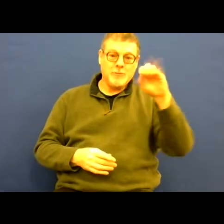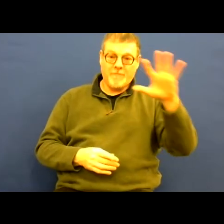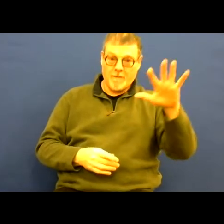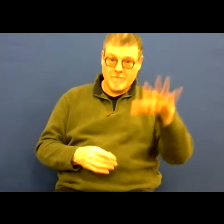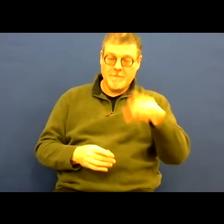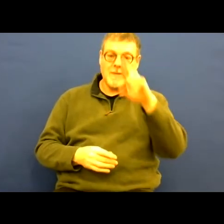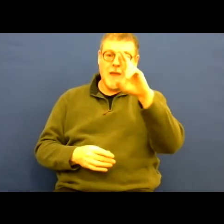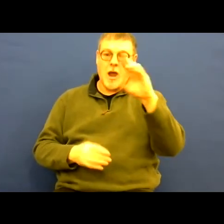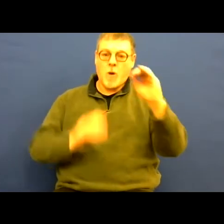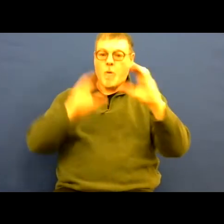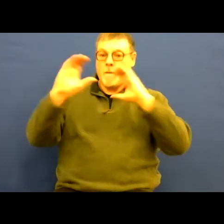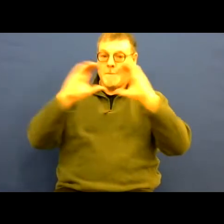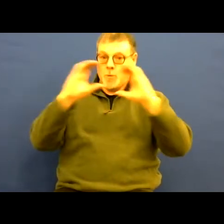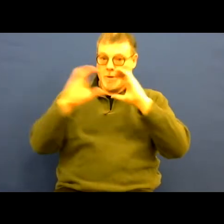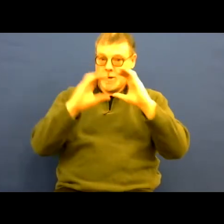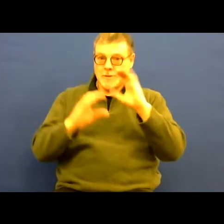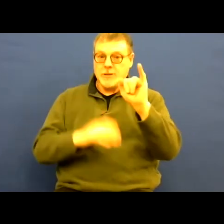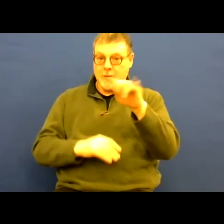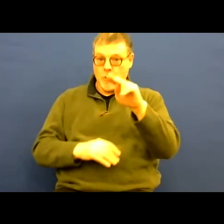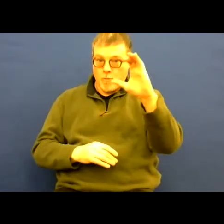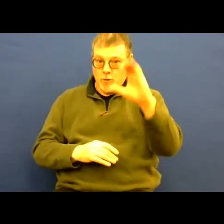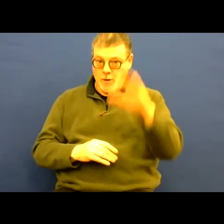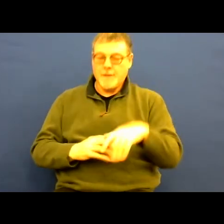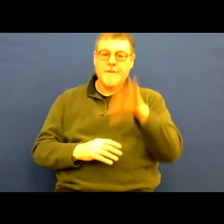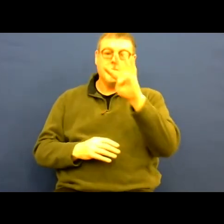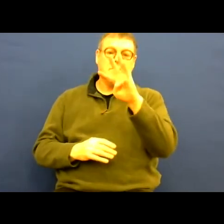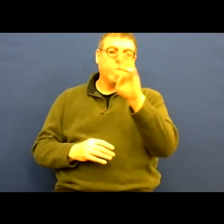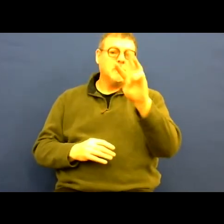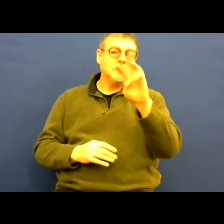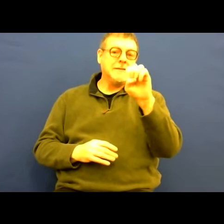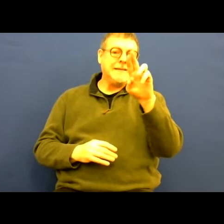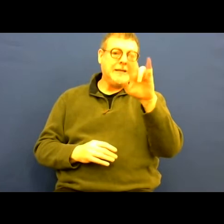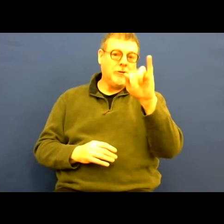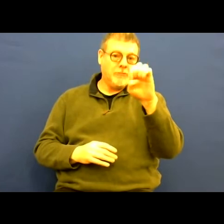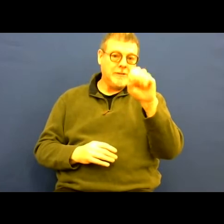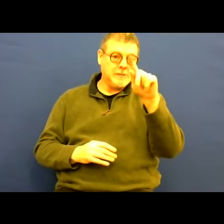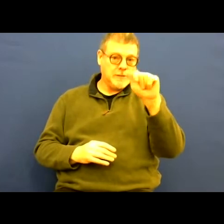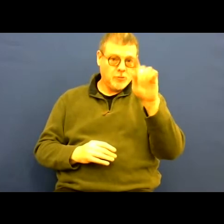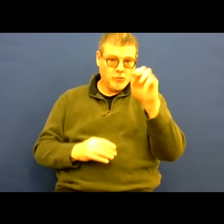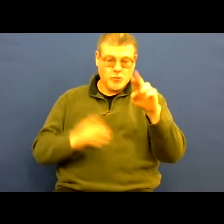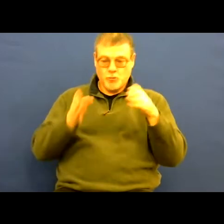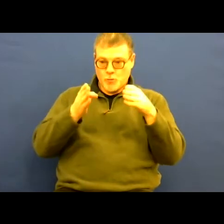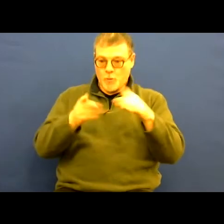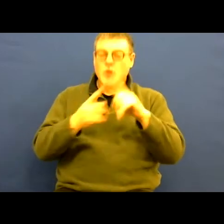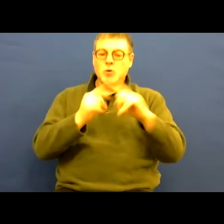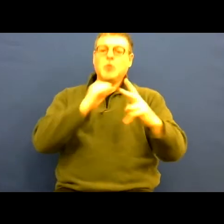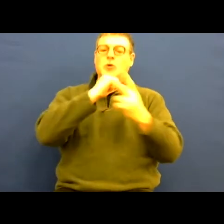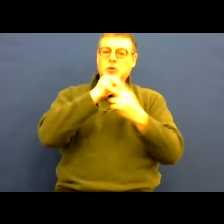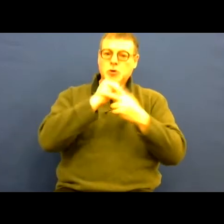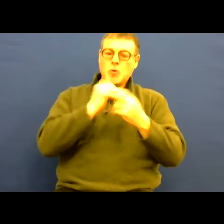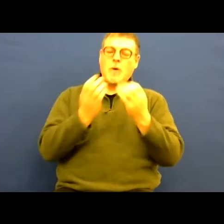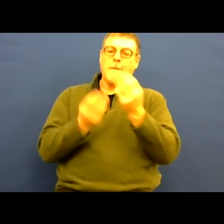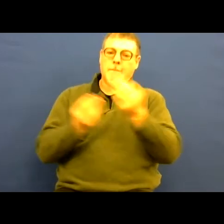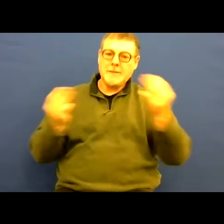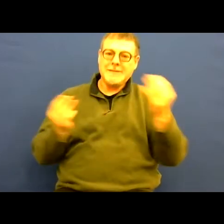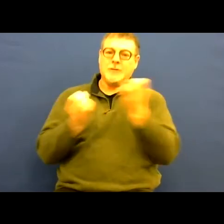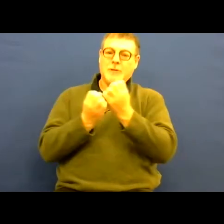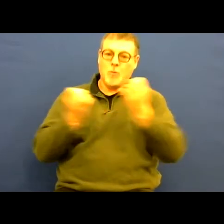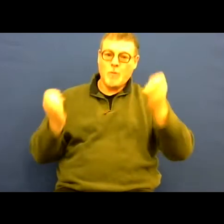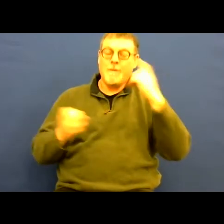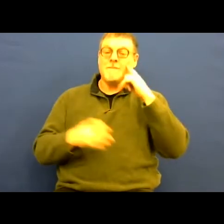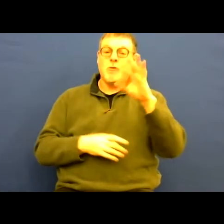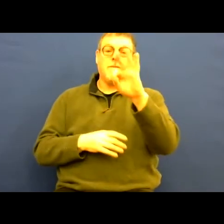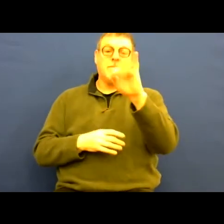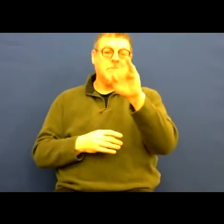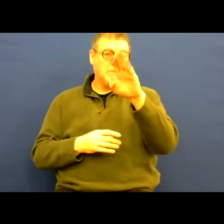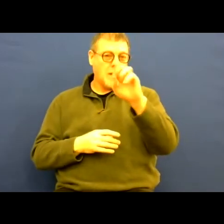2023-005 RO Communications Incorporated, 46 Erie Station Road, to store materials and equipment for a fiber optic splicing